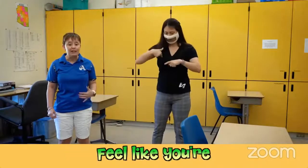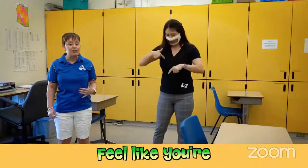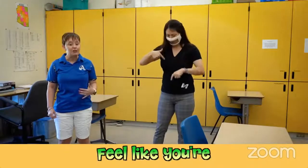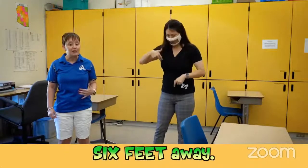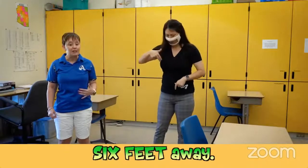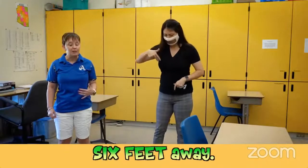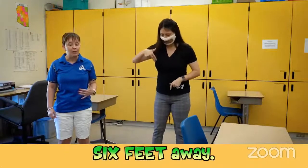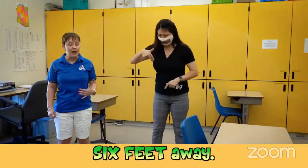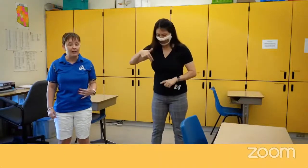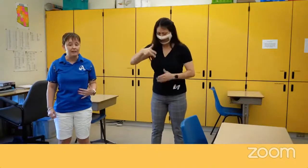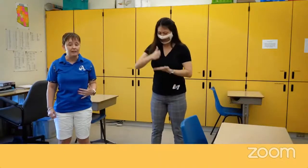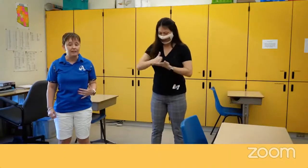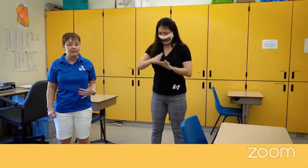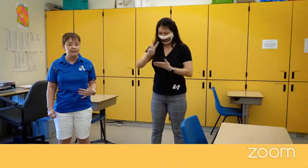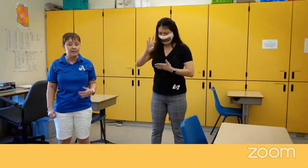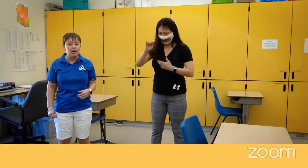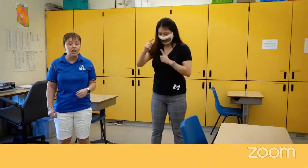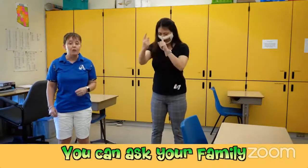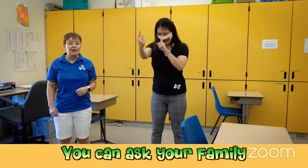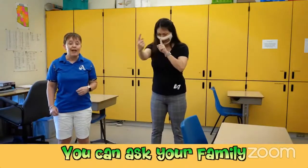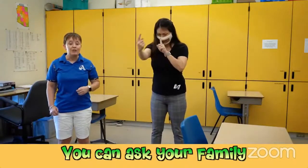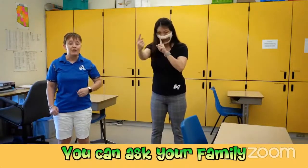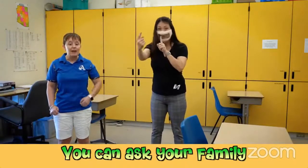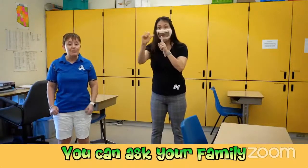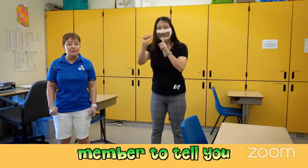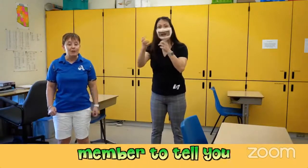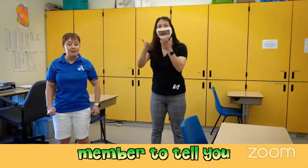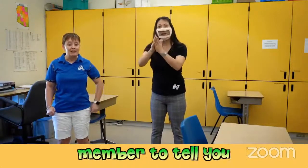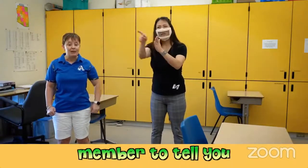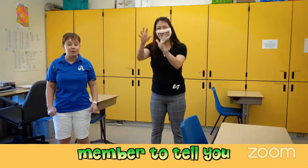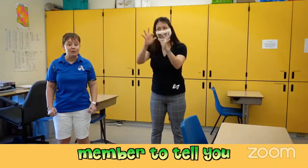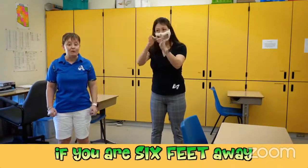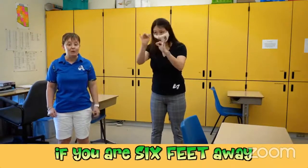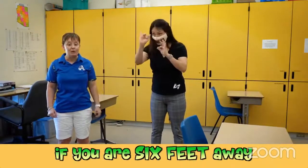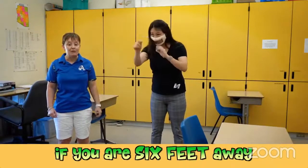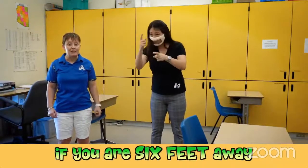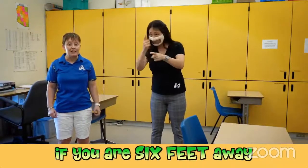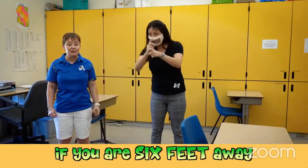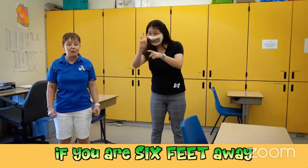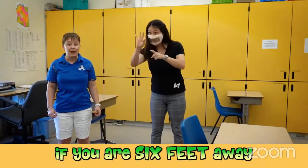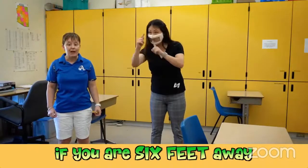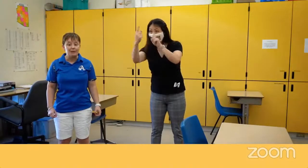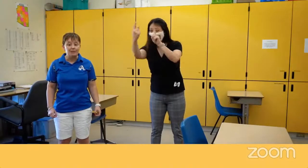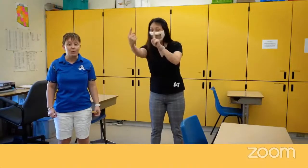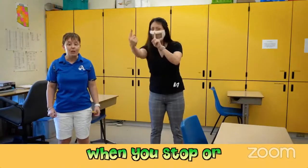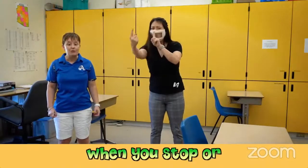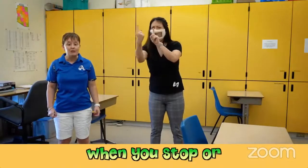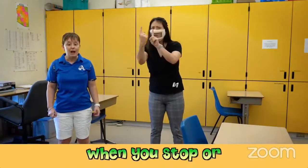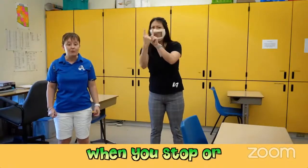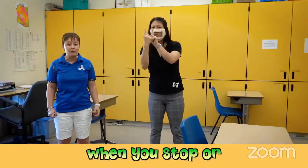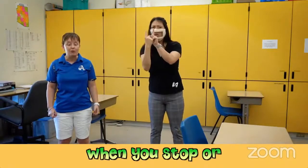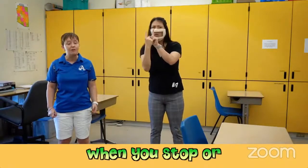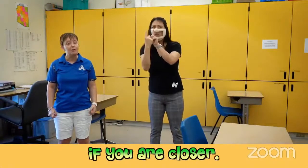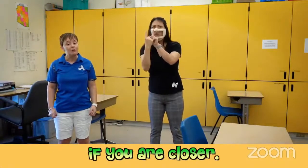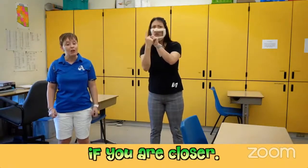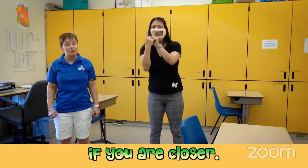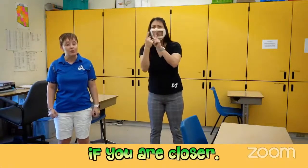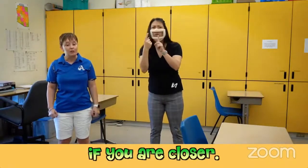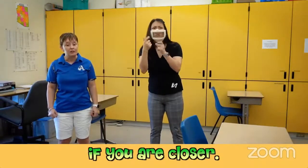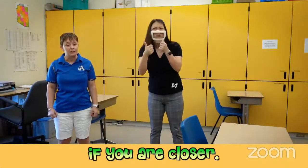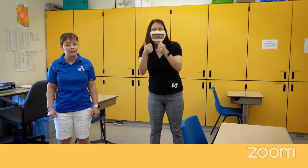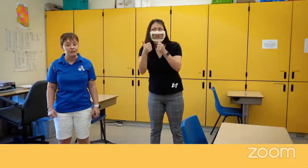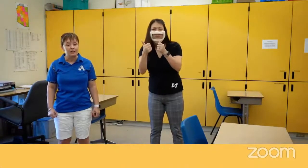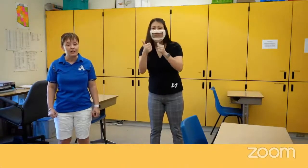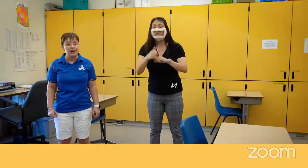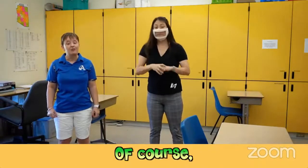when you feel like you're 6 feet away. You can ask your family member to tell you if you were 6 feet away when you stopped or if you were